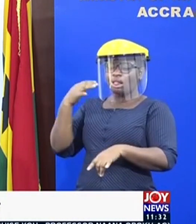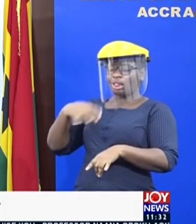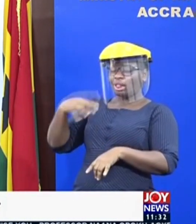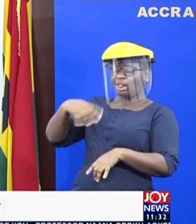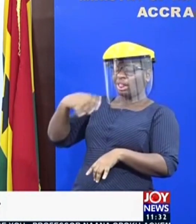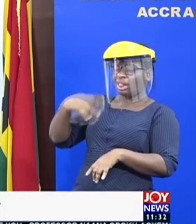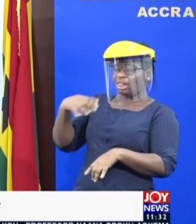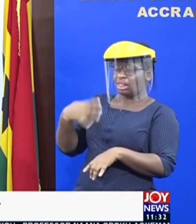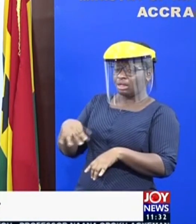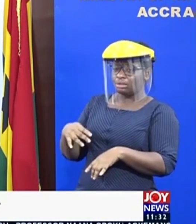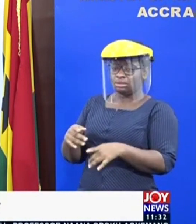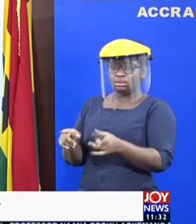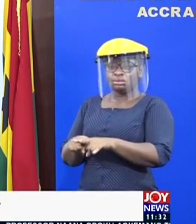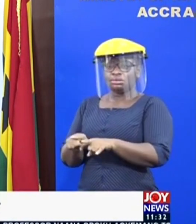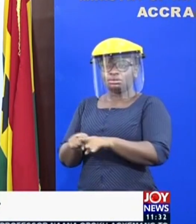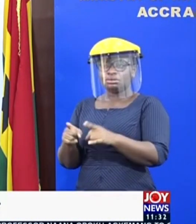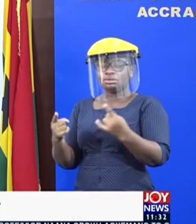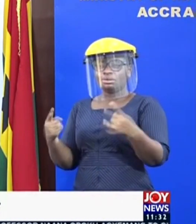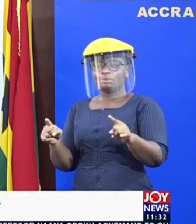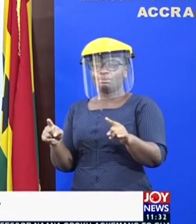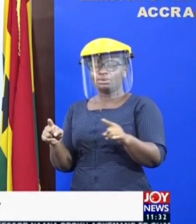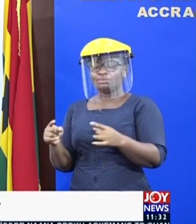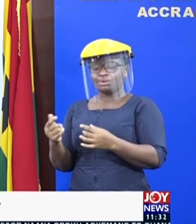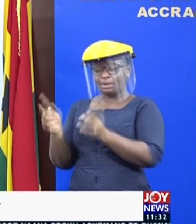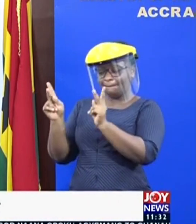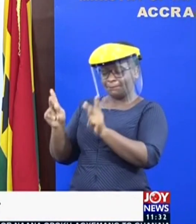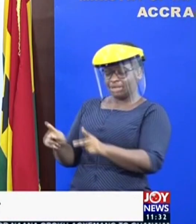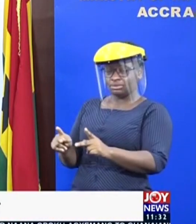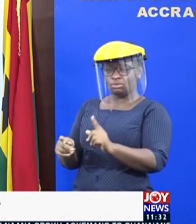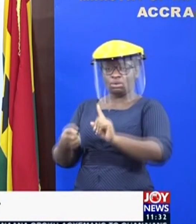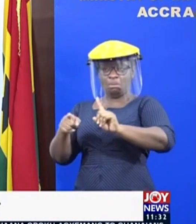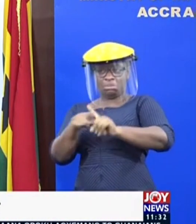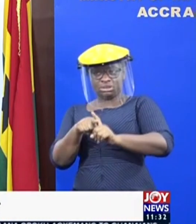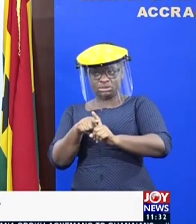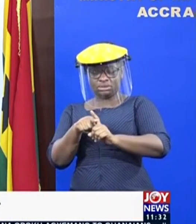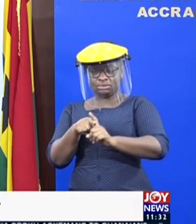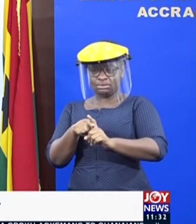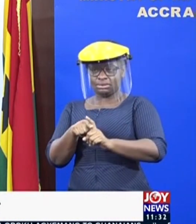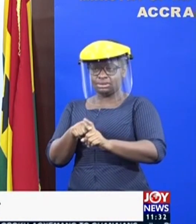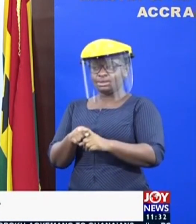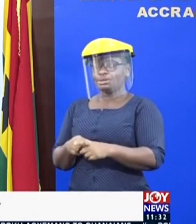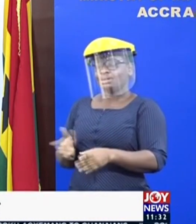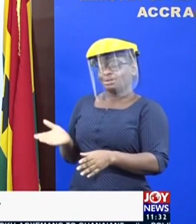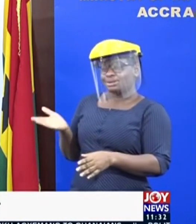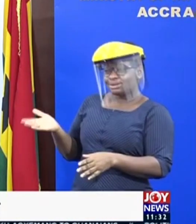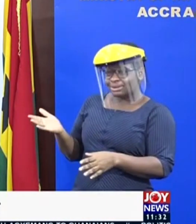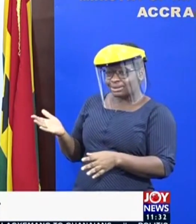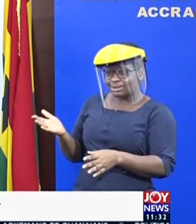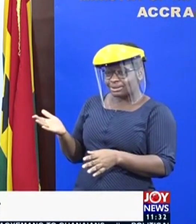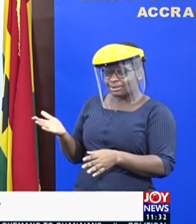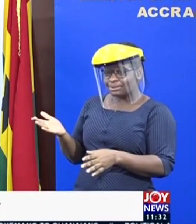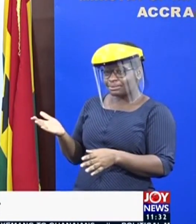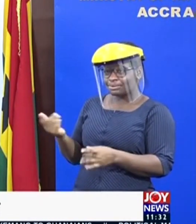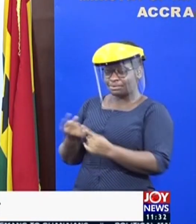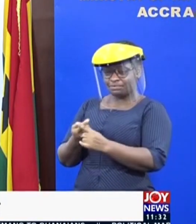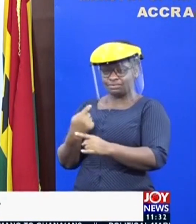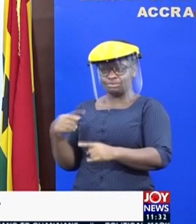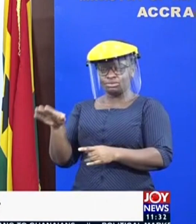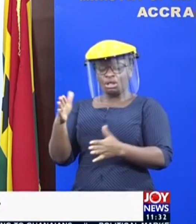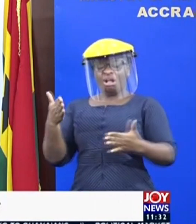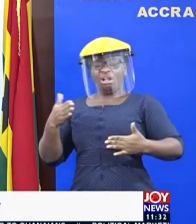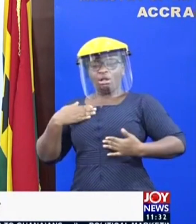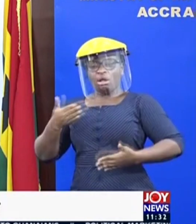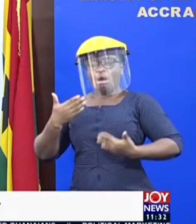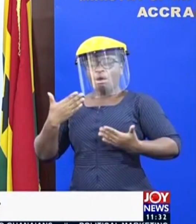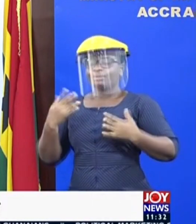That also comes from the person who is positive. And these are from your breathing,